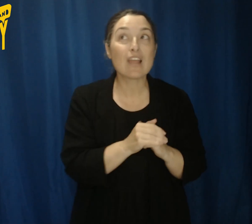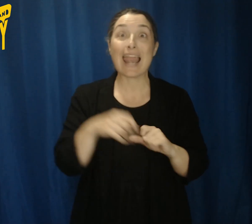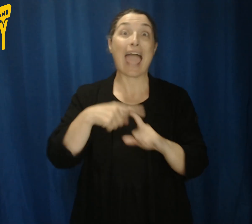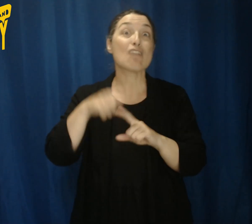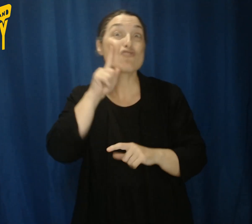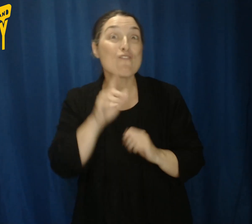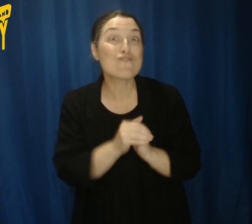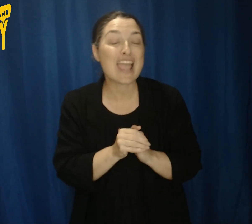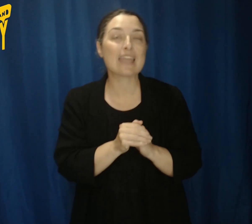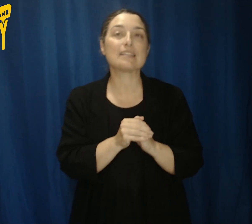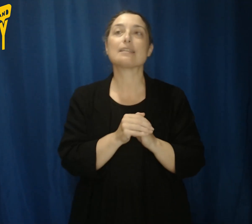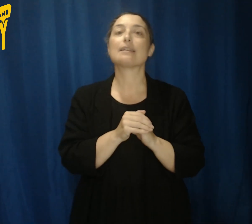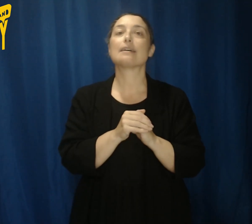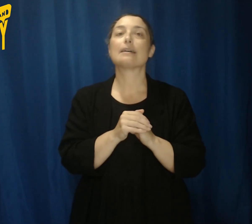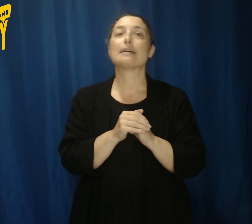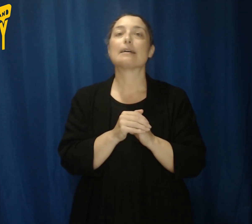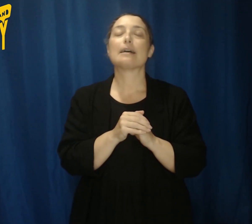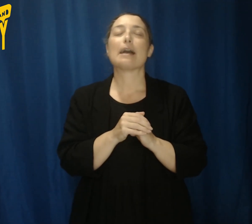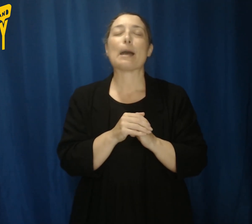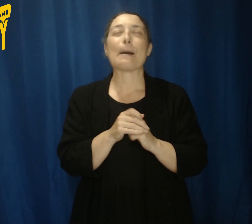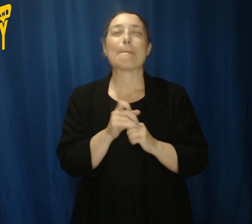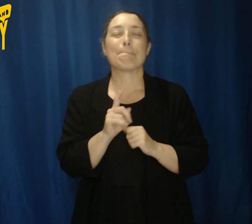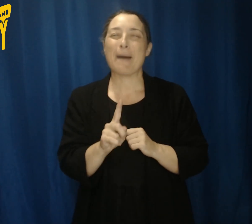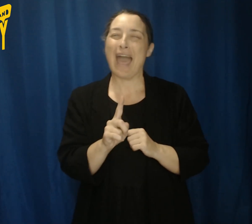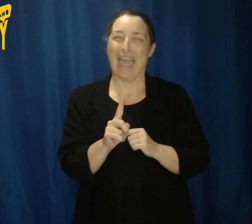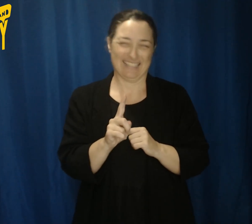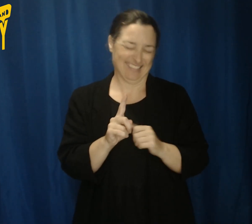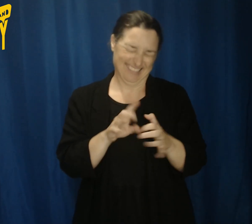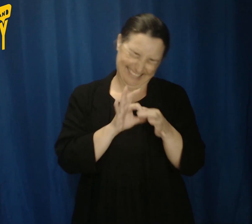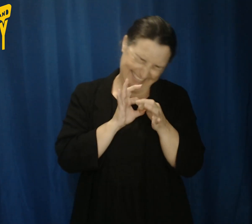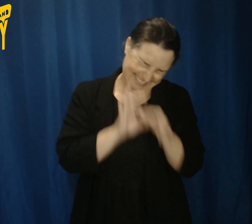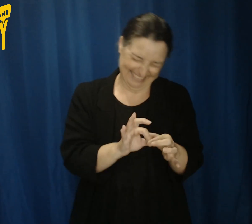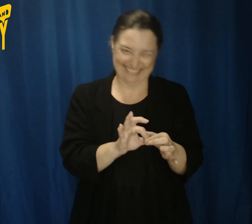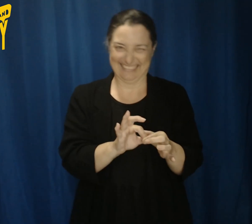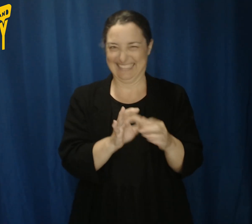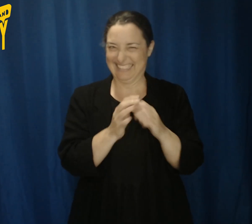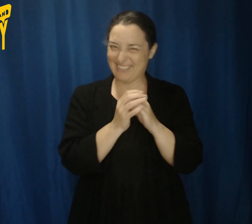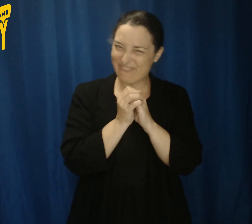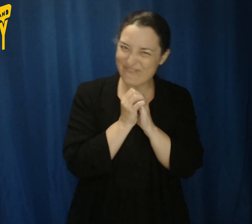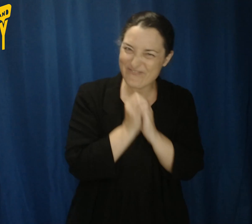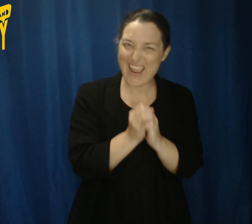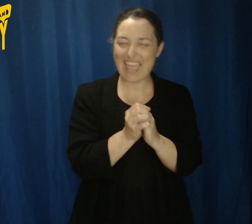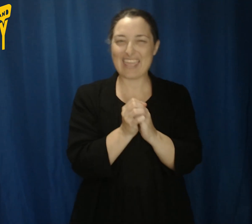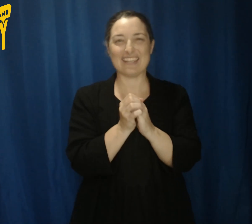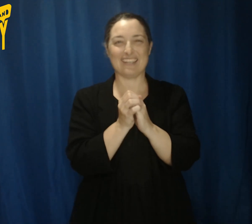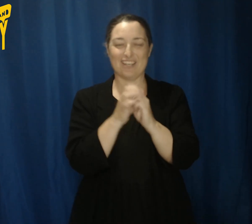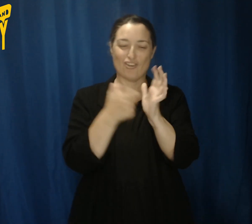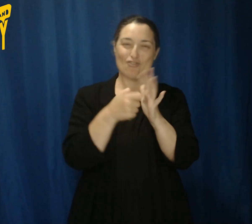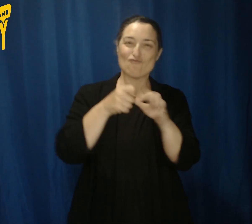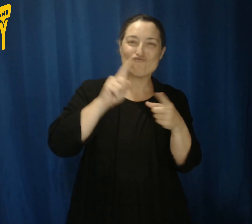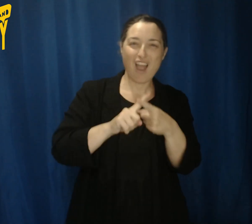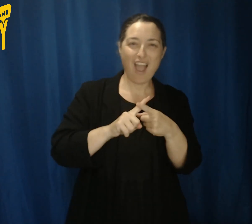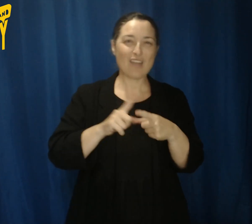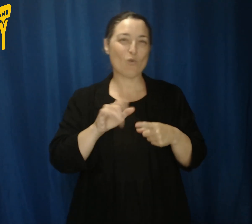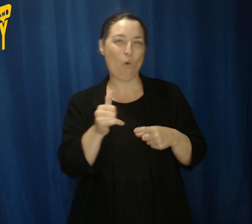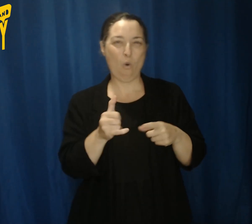but they were my very intense friends, my ride or die buddies between 6 and